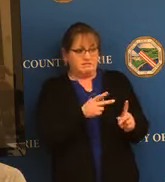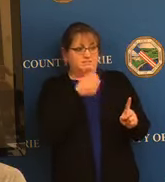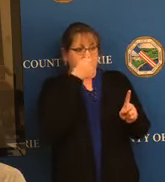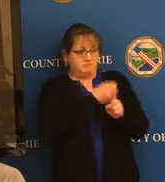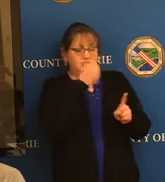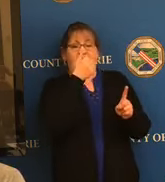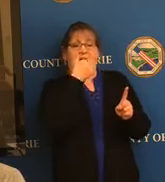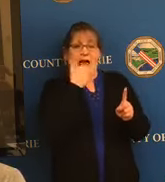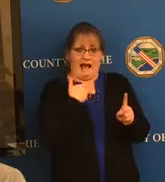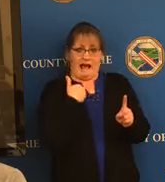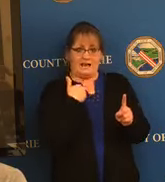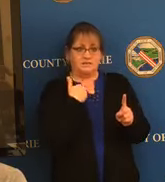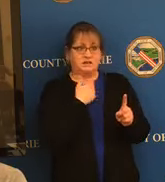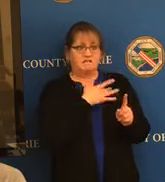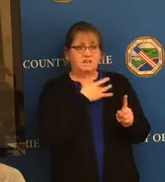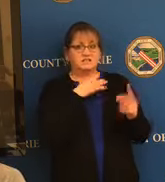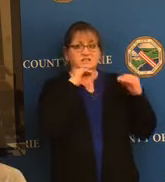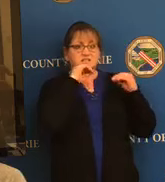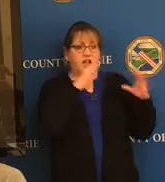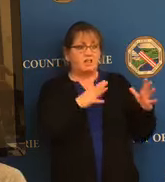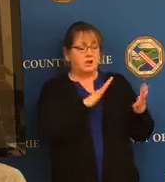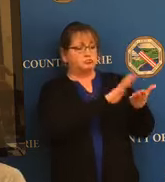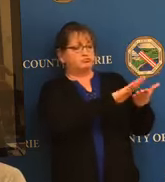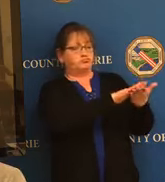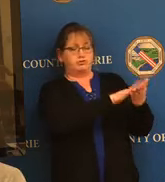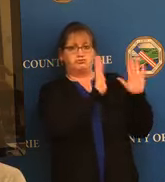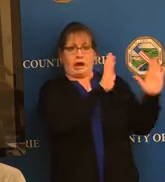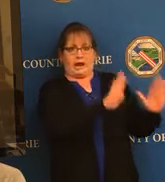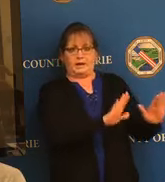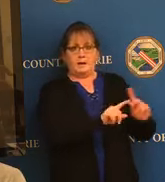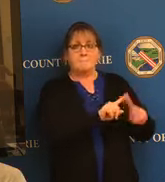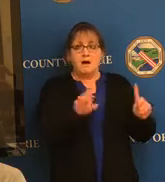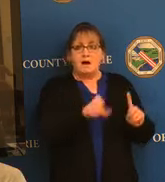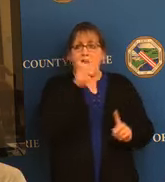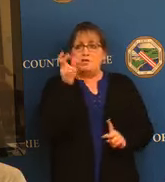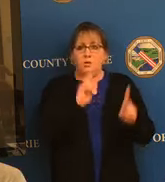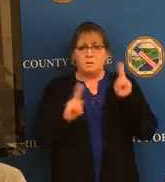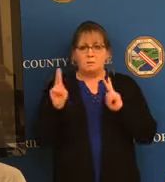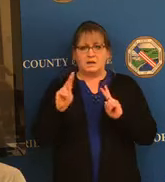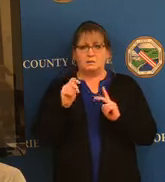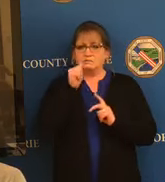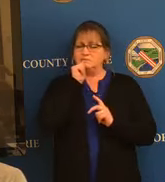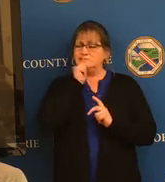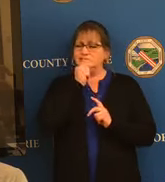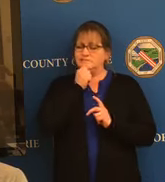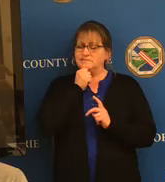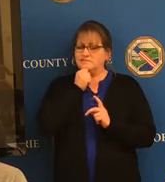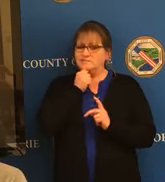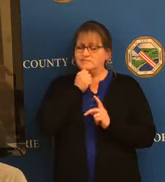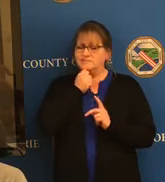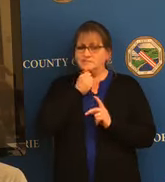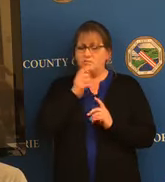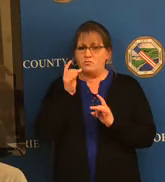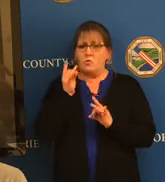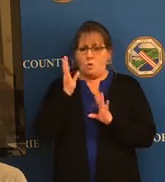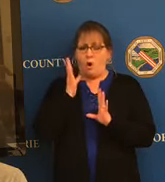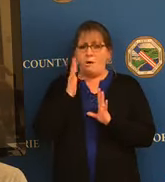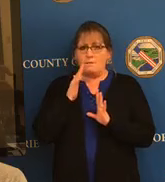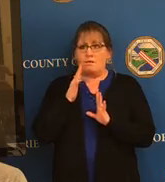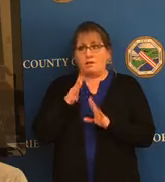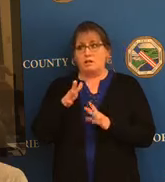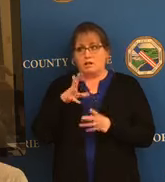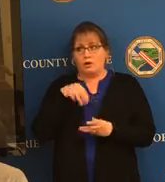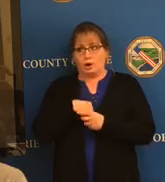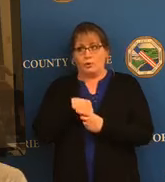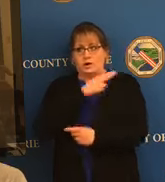it and doesn't feel symptoms, good for you. But there's other people who are suffering some significant symptoms, including hospitalization, and as we've